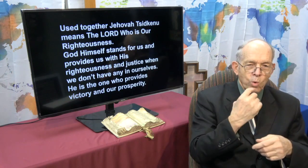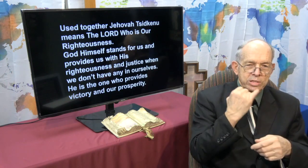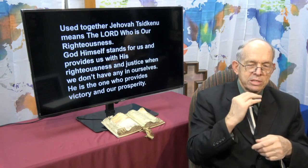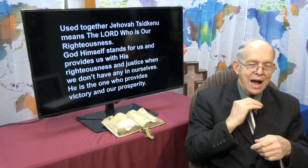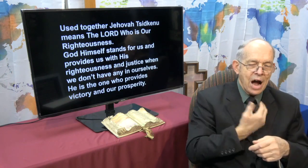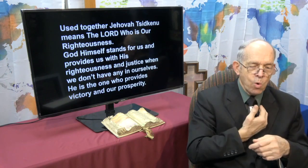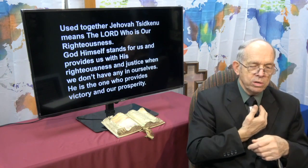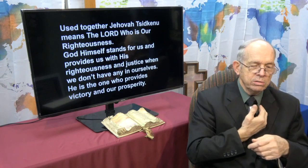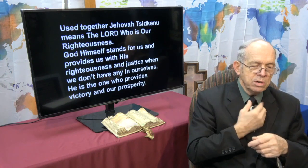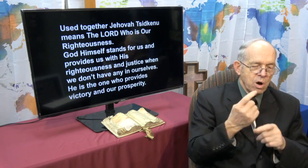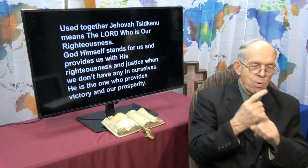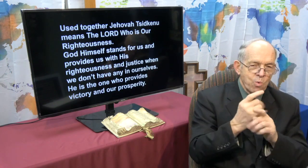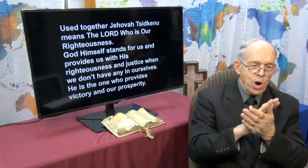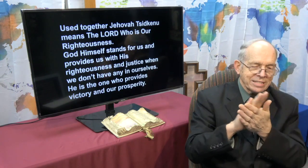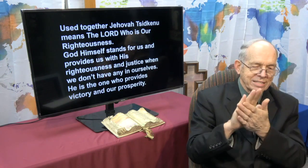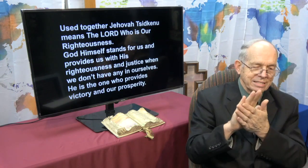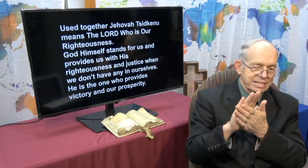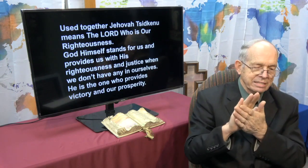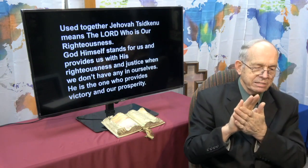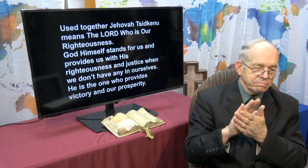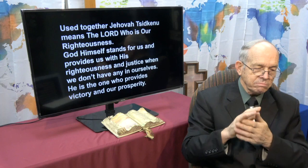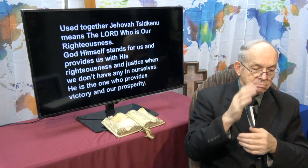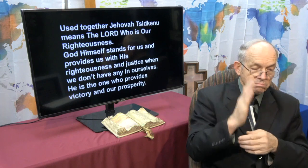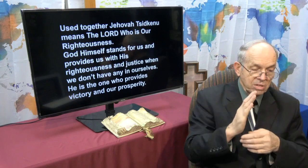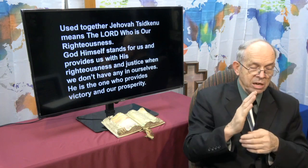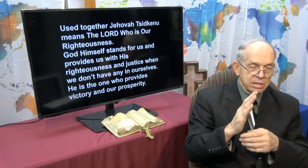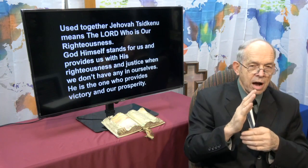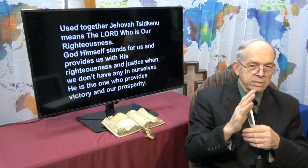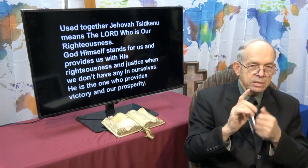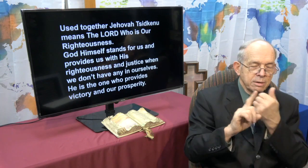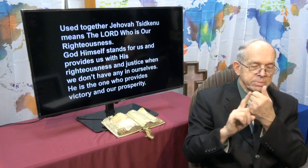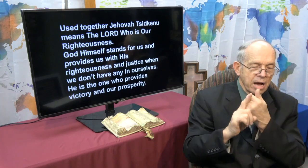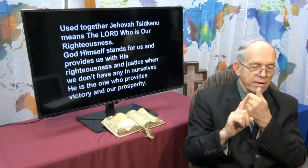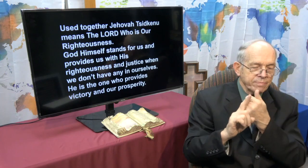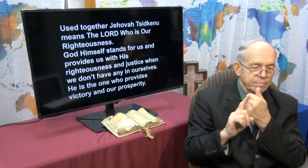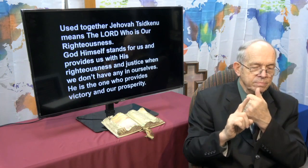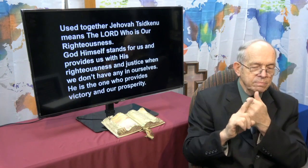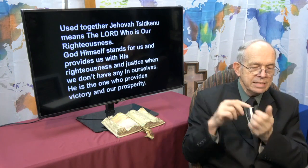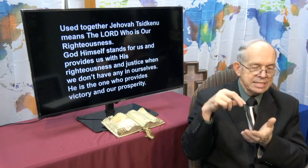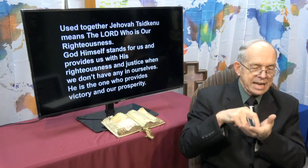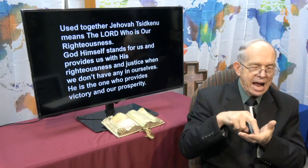is our righteousness. God Himself stand